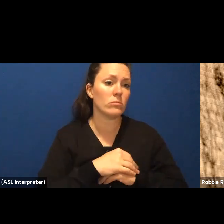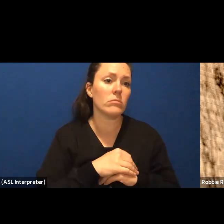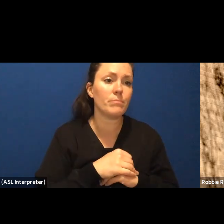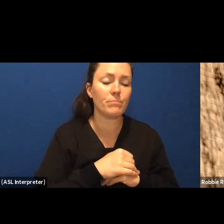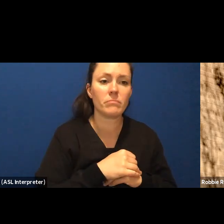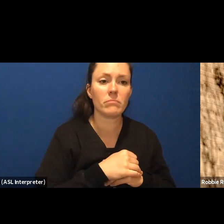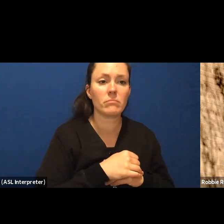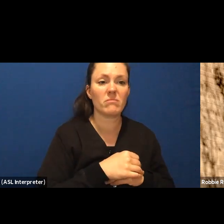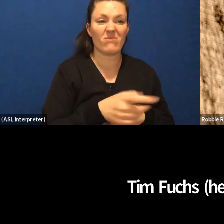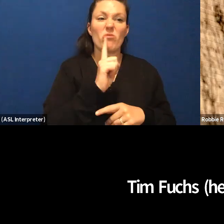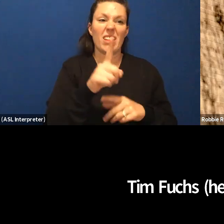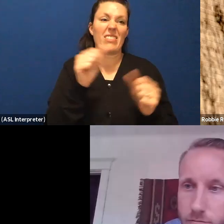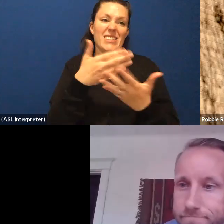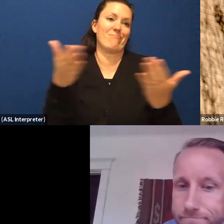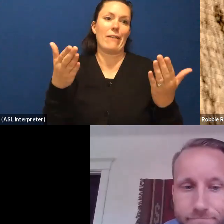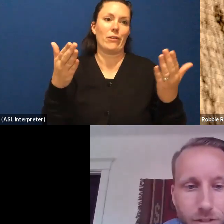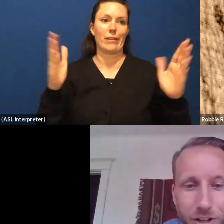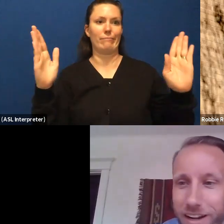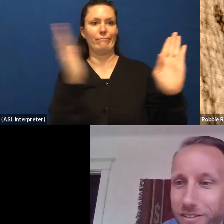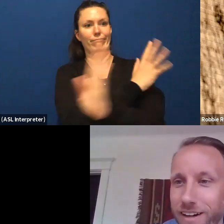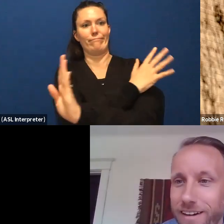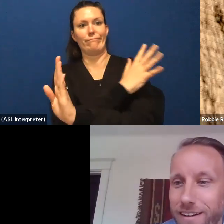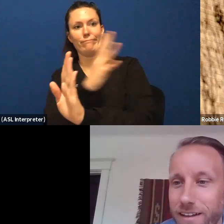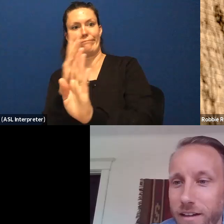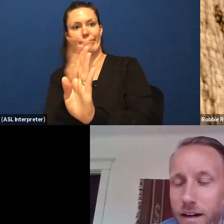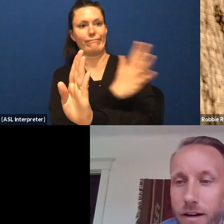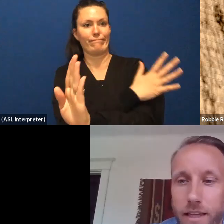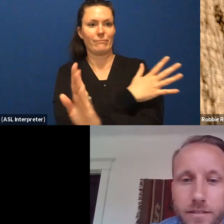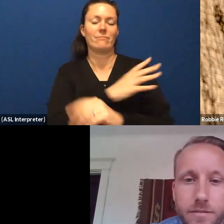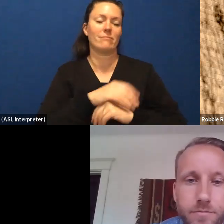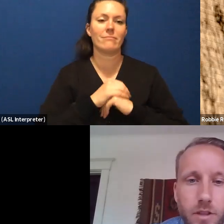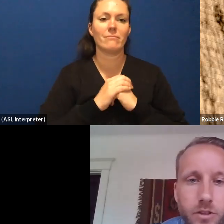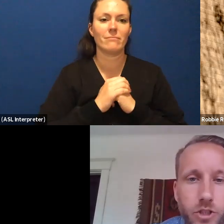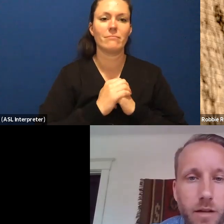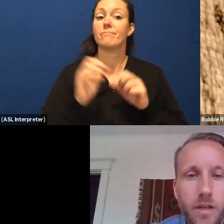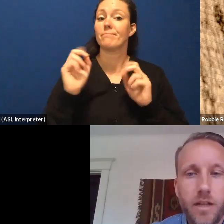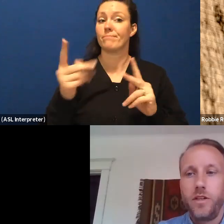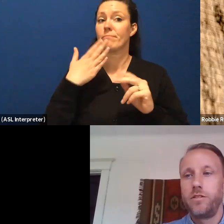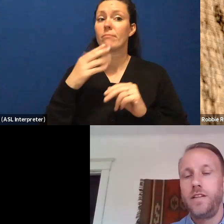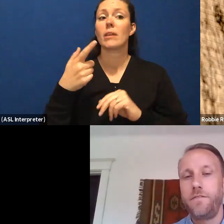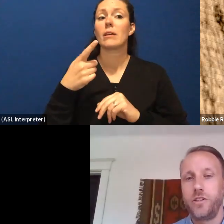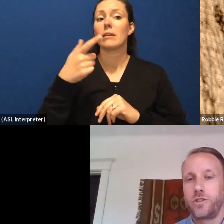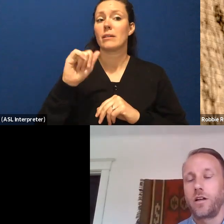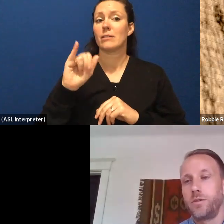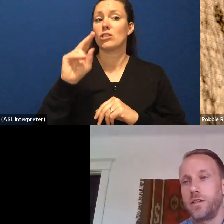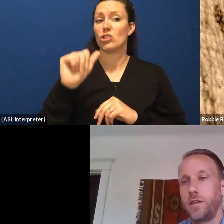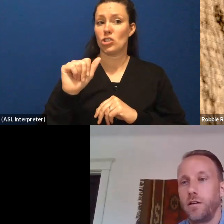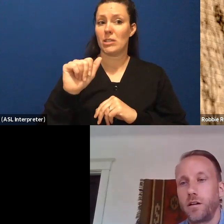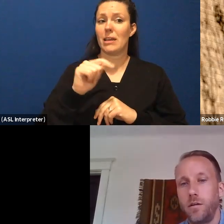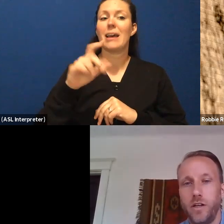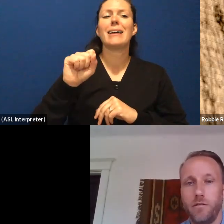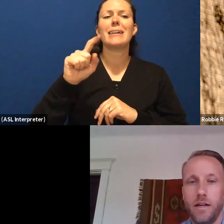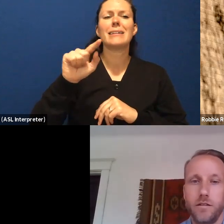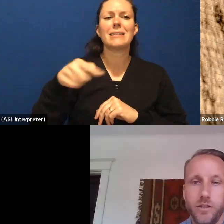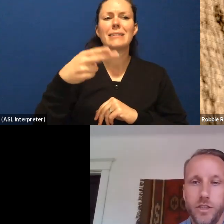and just about everything in between that. Okay, great. All right, thanks. So Gina, I'm going to come to you. Stephanie is struggling with something in